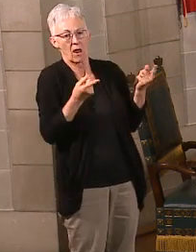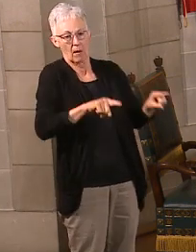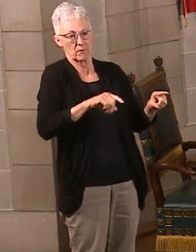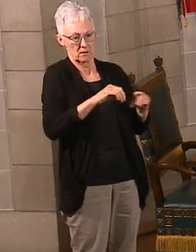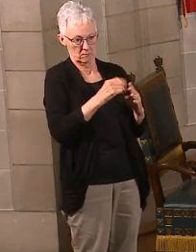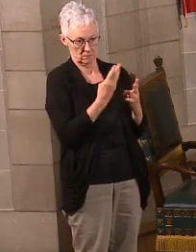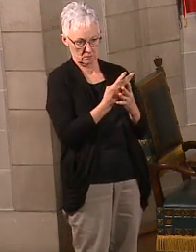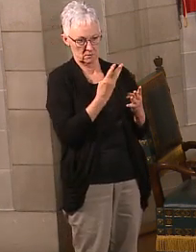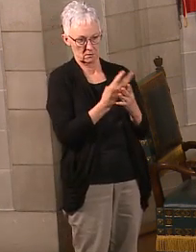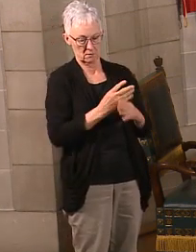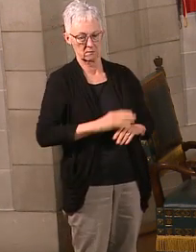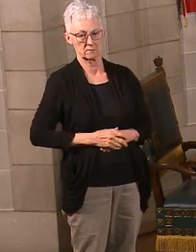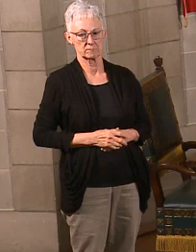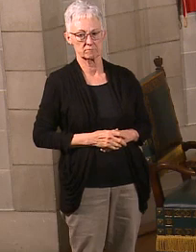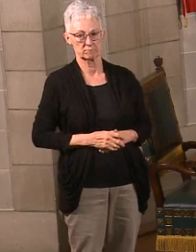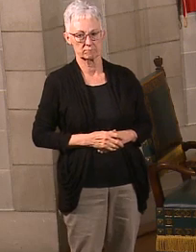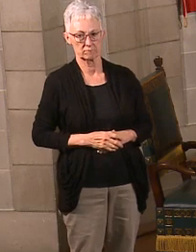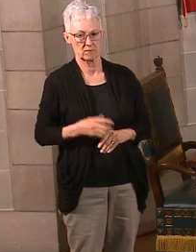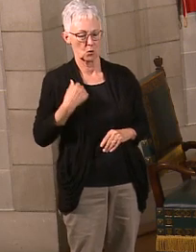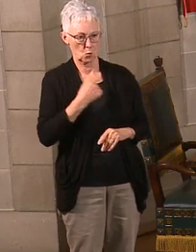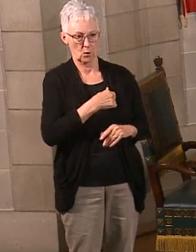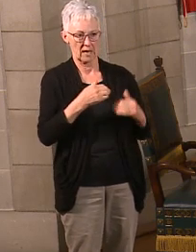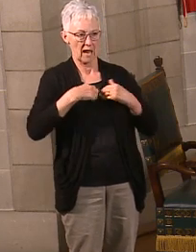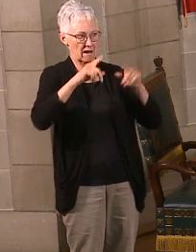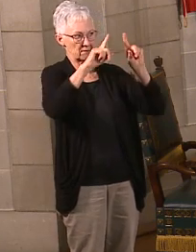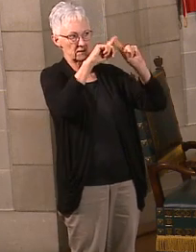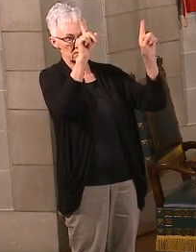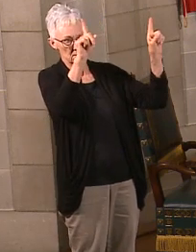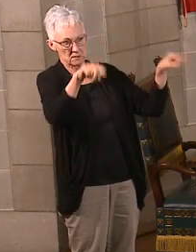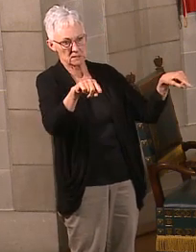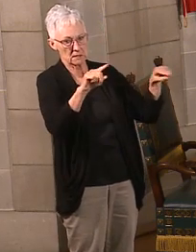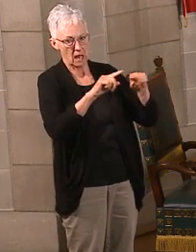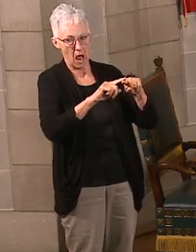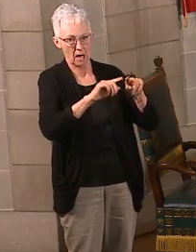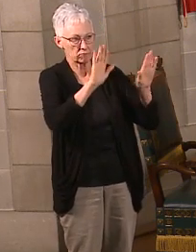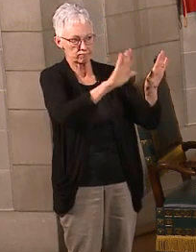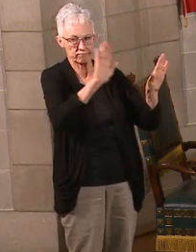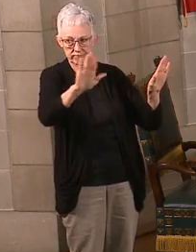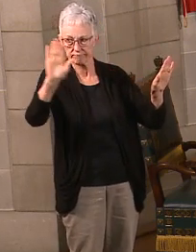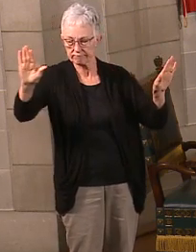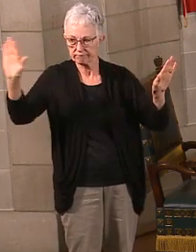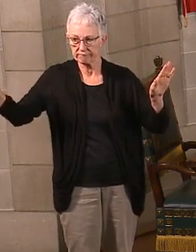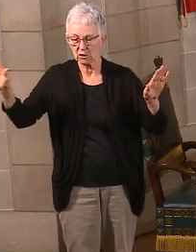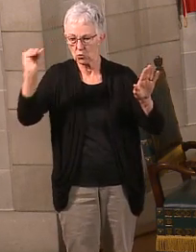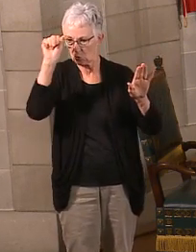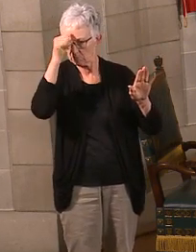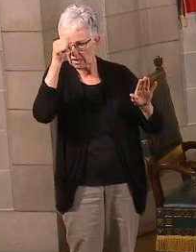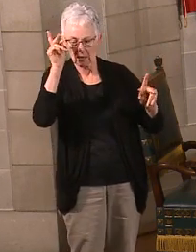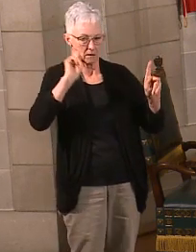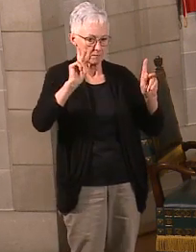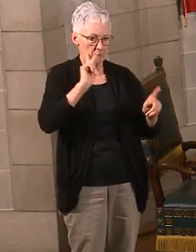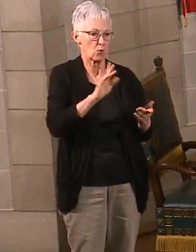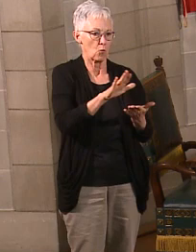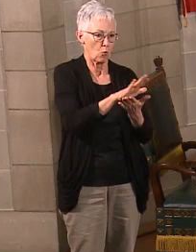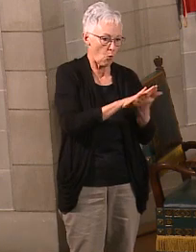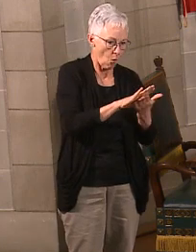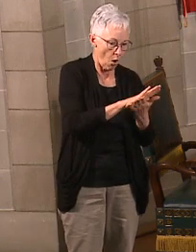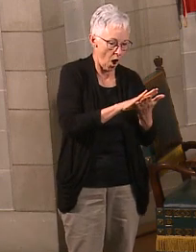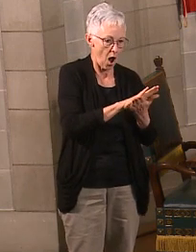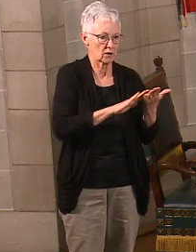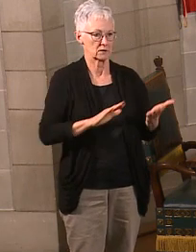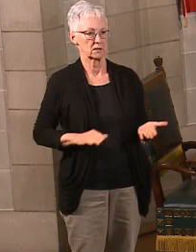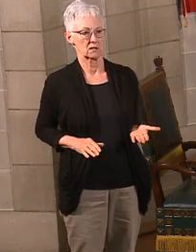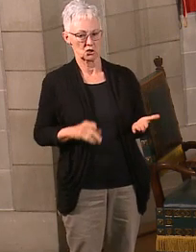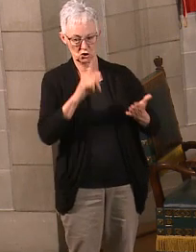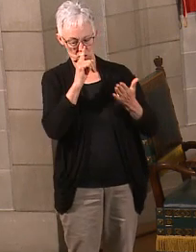website. We've done signage throughout the facilities and all other work areas to remind people about washing their hands and how to check